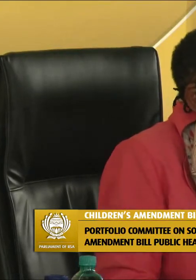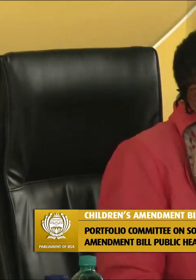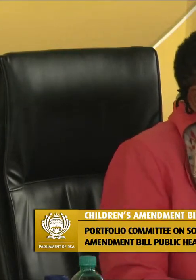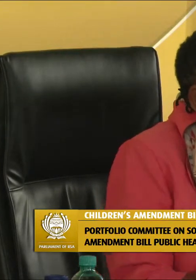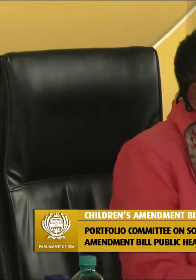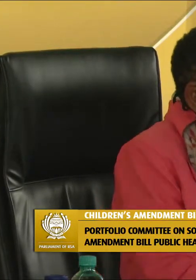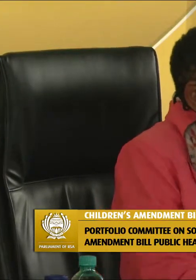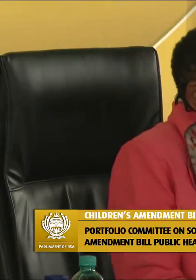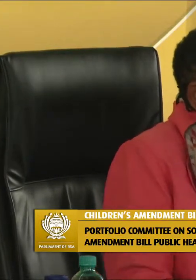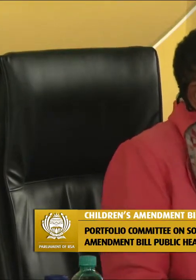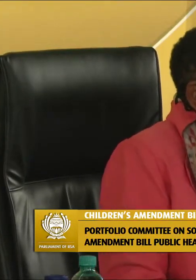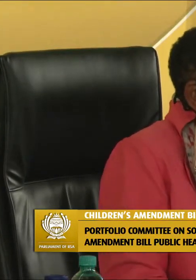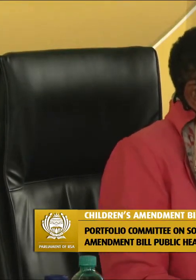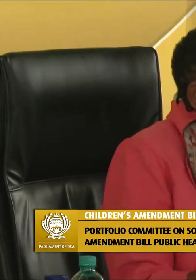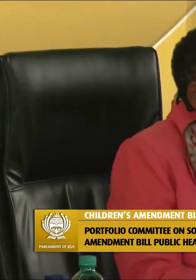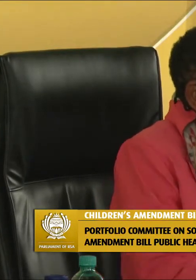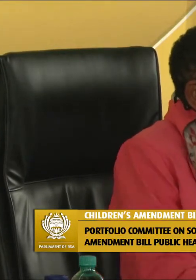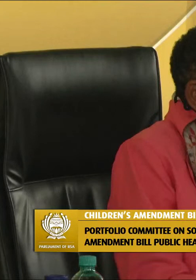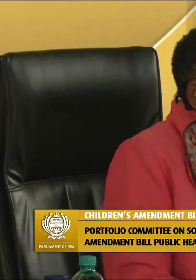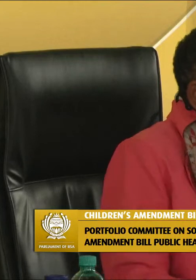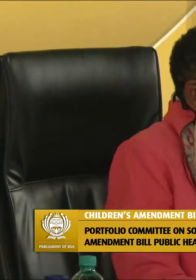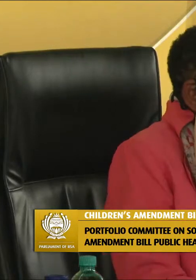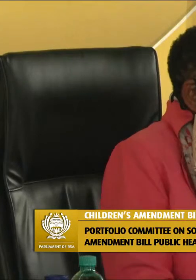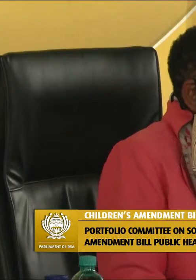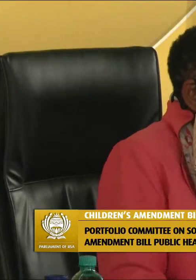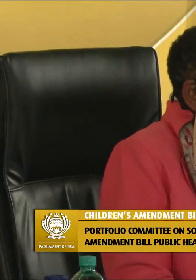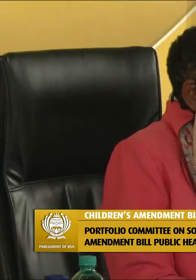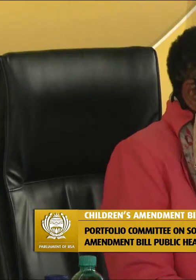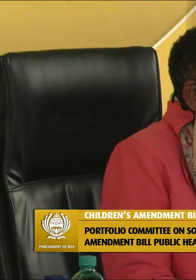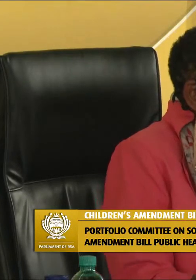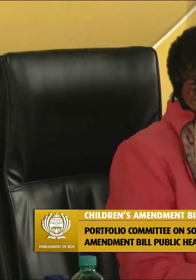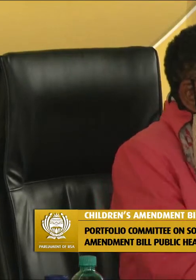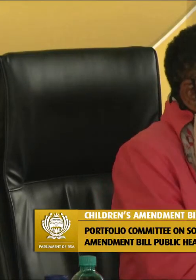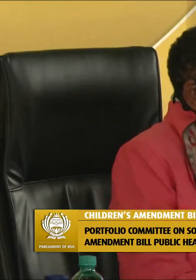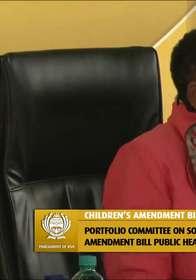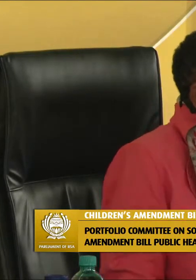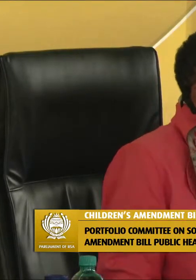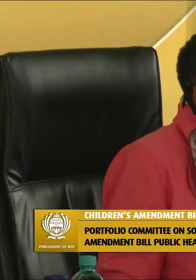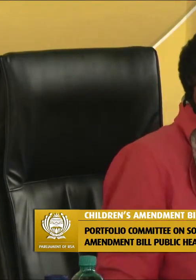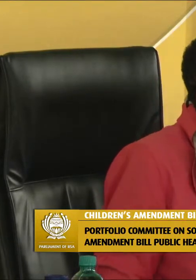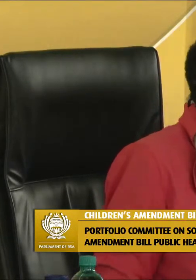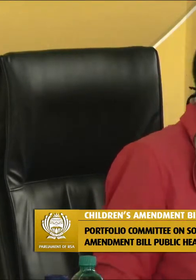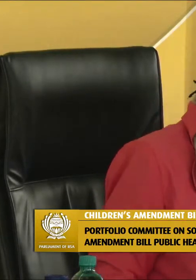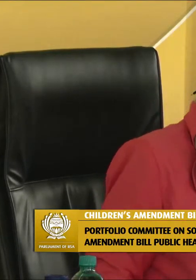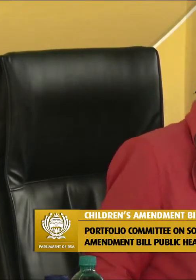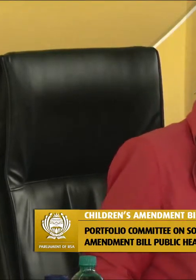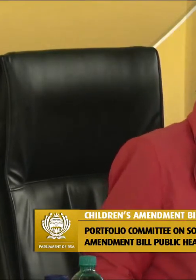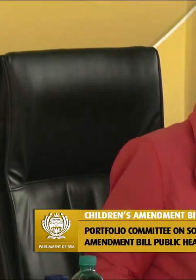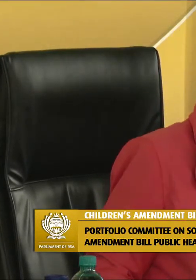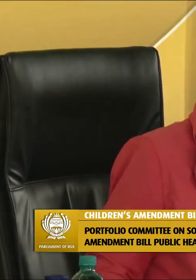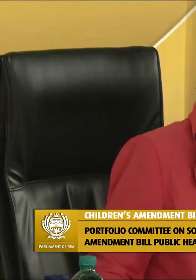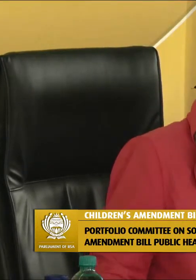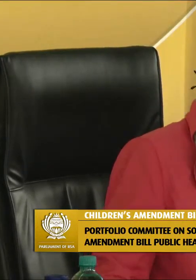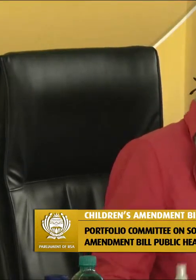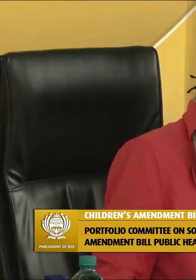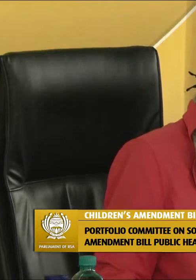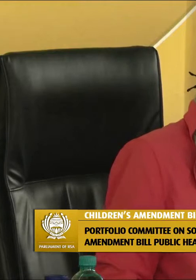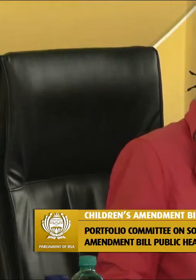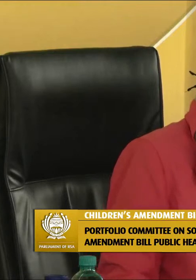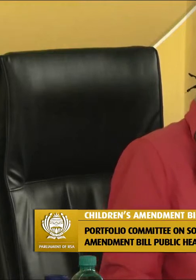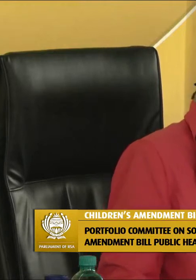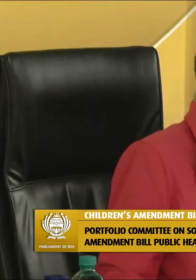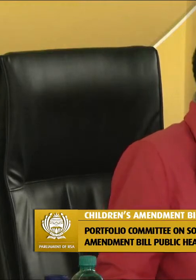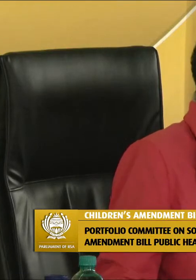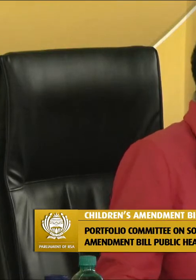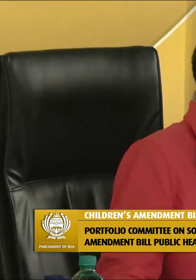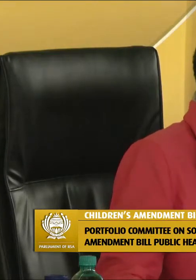uphumelele ukuthi nikwazi kuba ama-parents alungile kubantwana benu. Please ensure that this